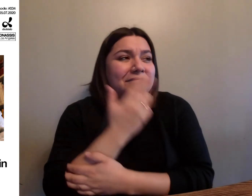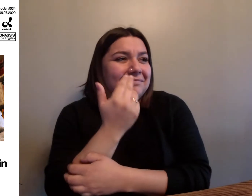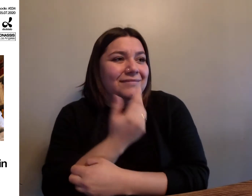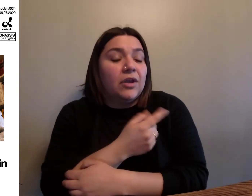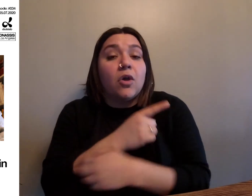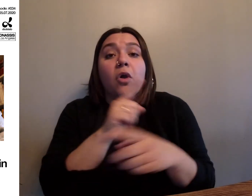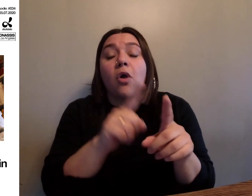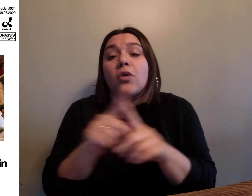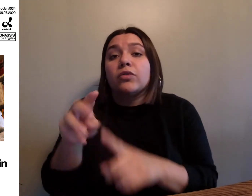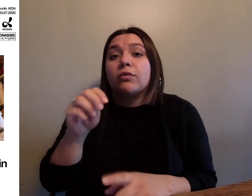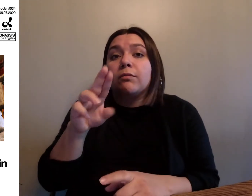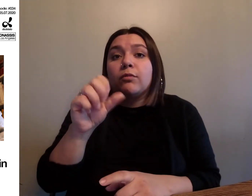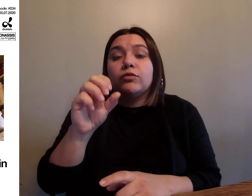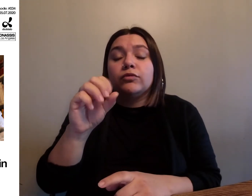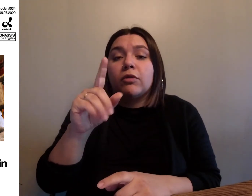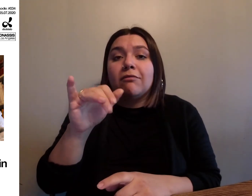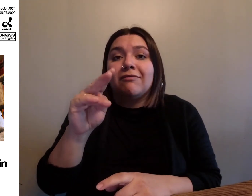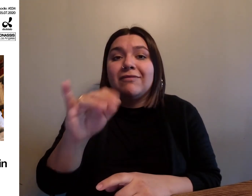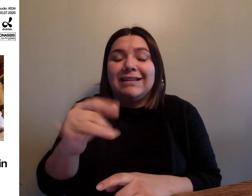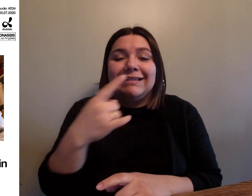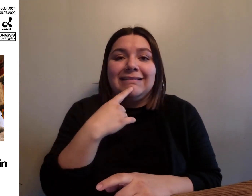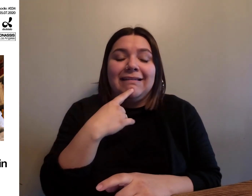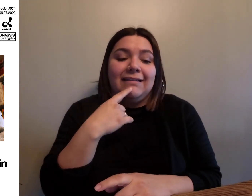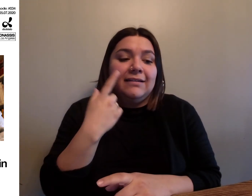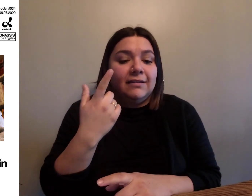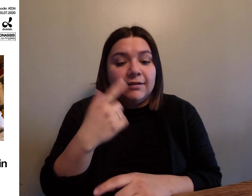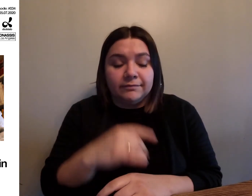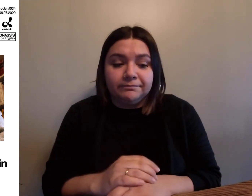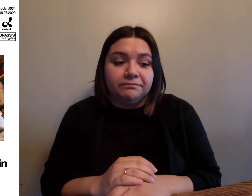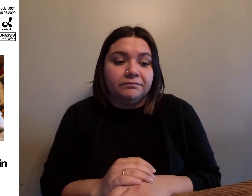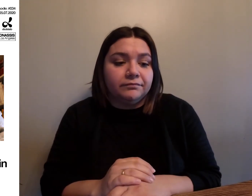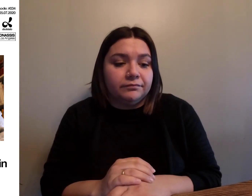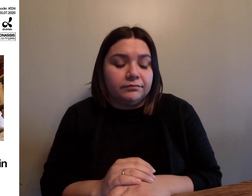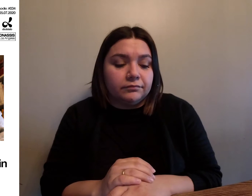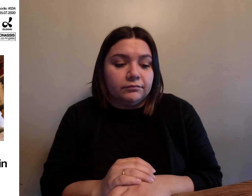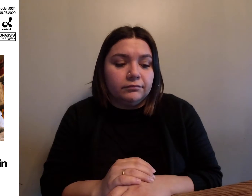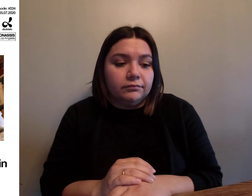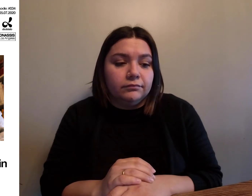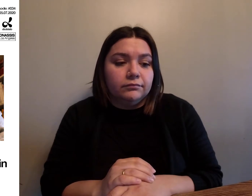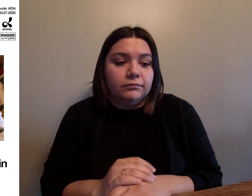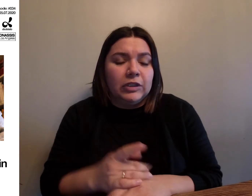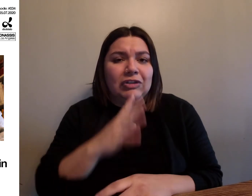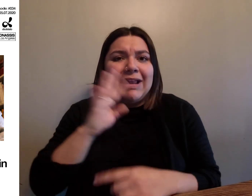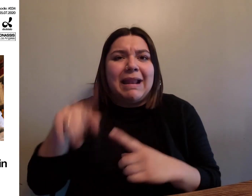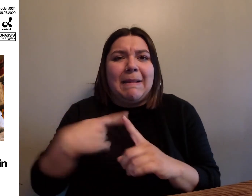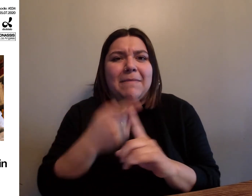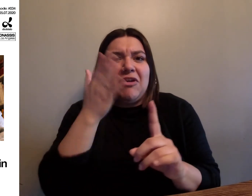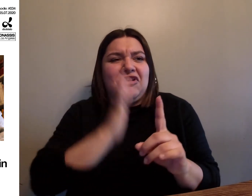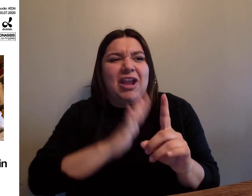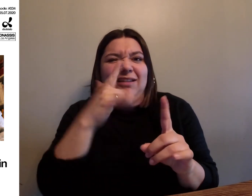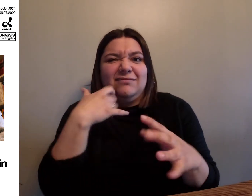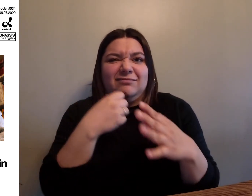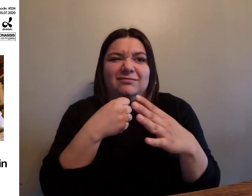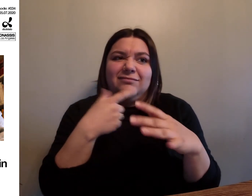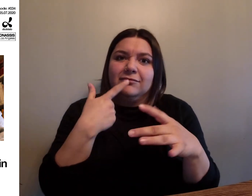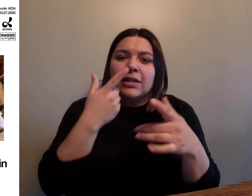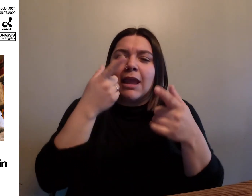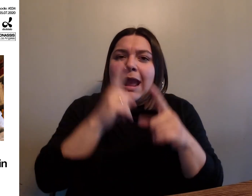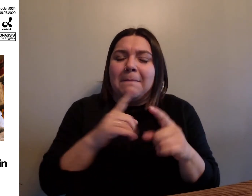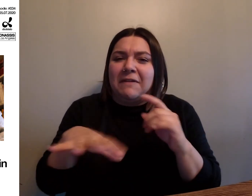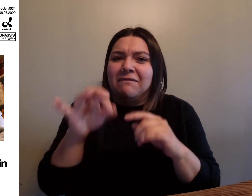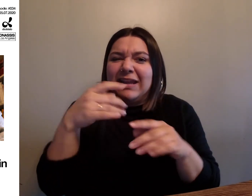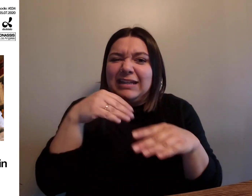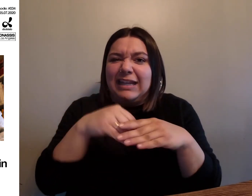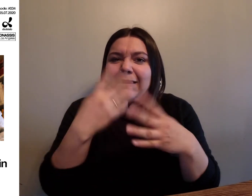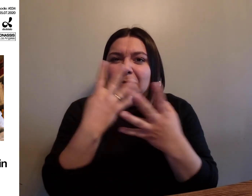Benvenuto Cellini said, in Zetta Prigione, in this prison, he found God. It's an